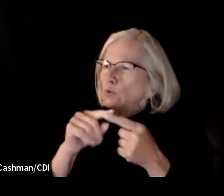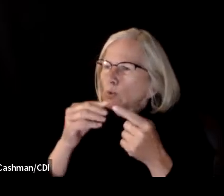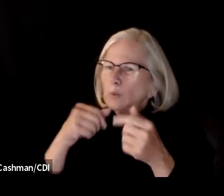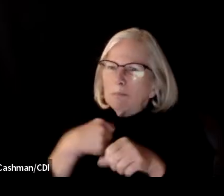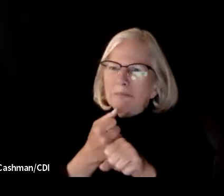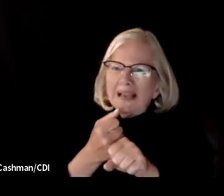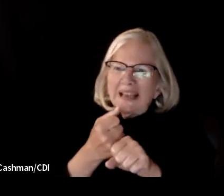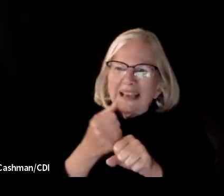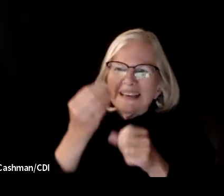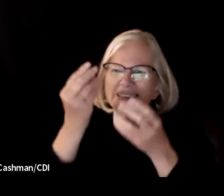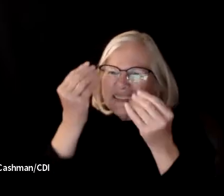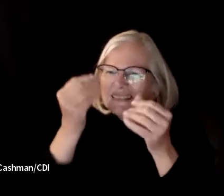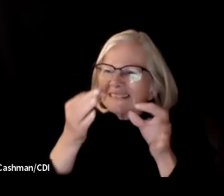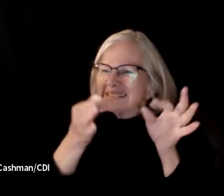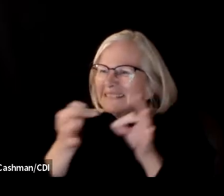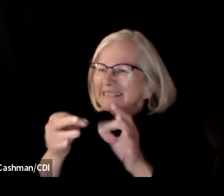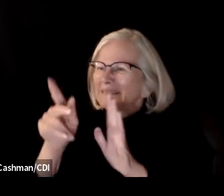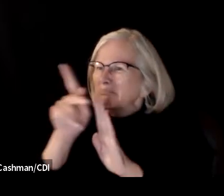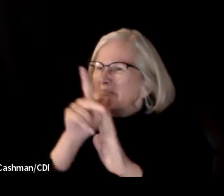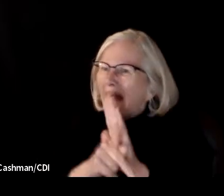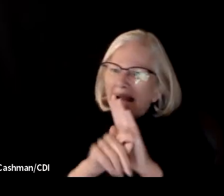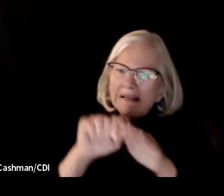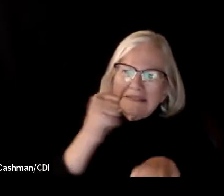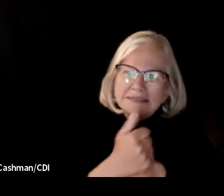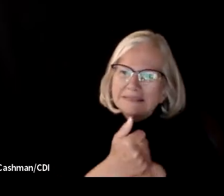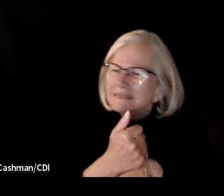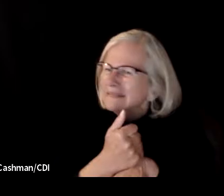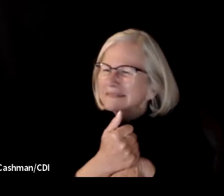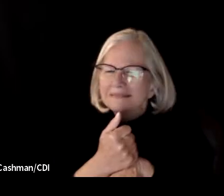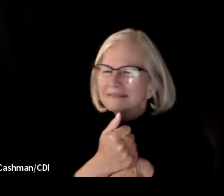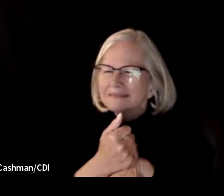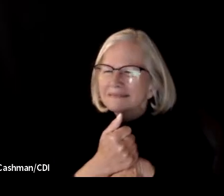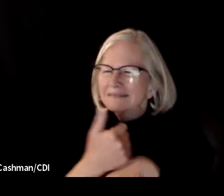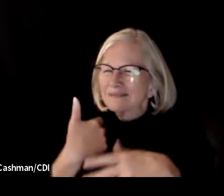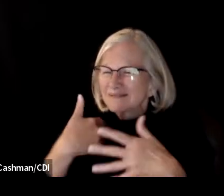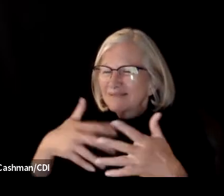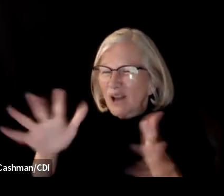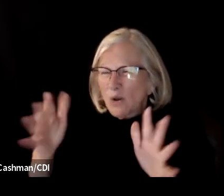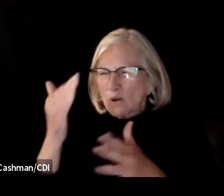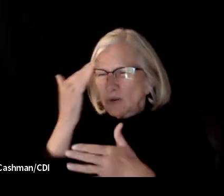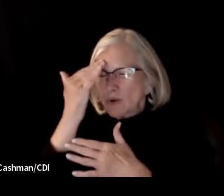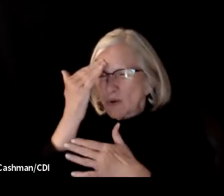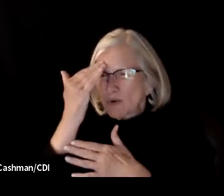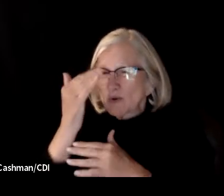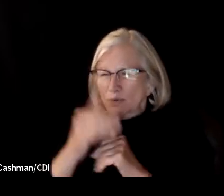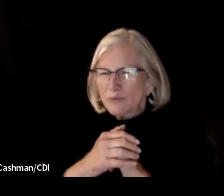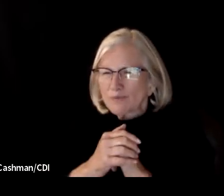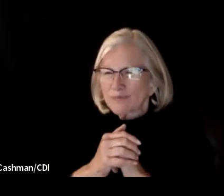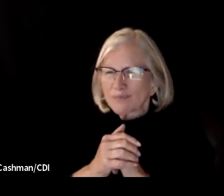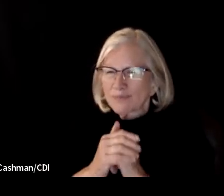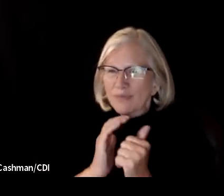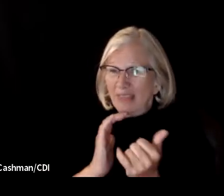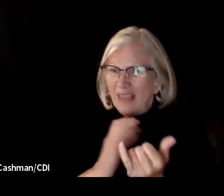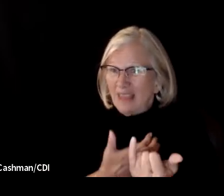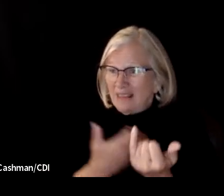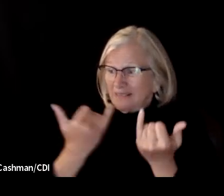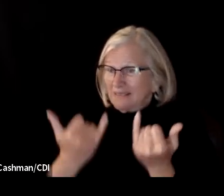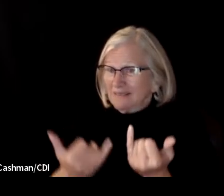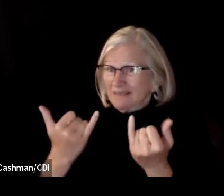policy measures, but as you are completely well aware, that whole context has changed with the ending